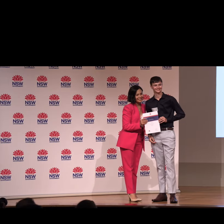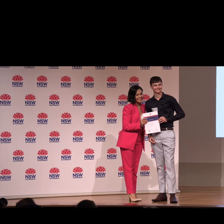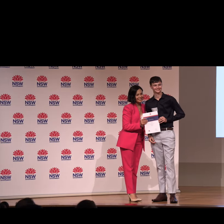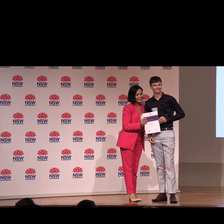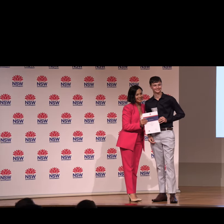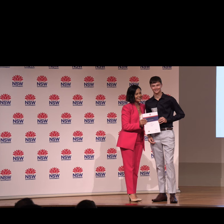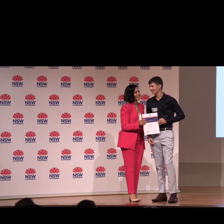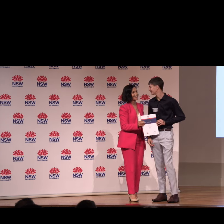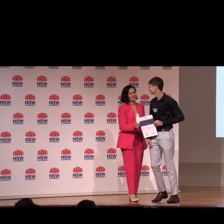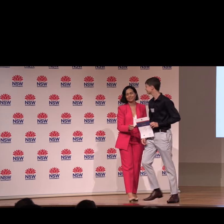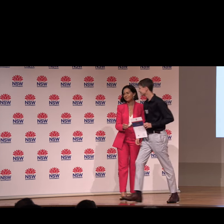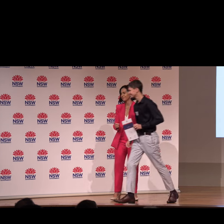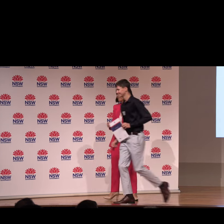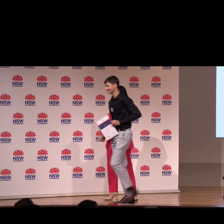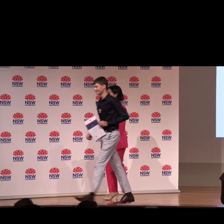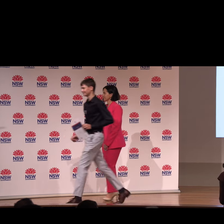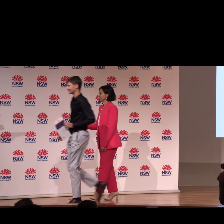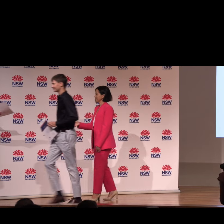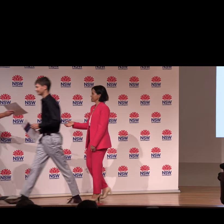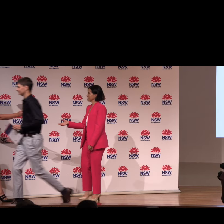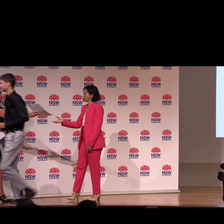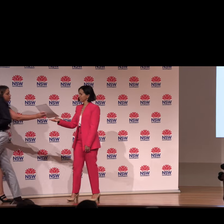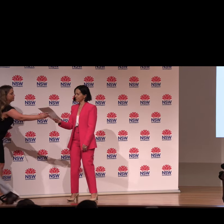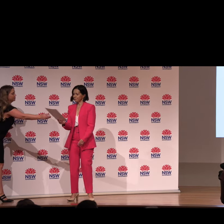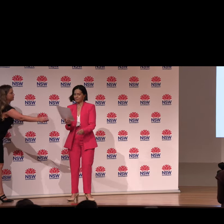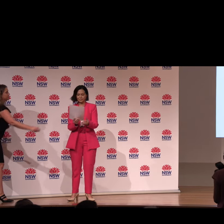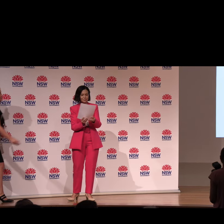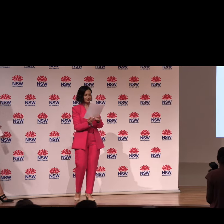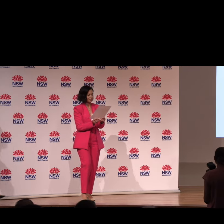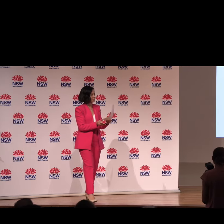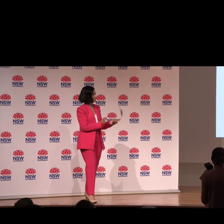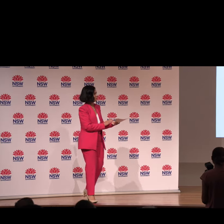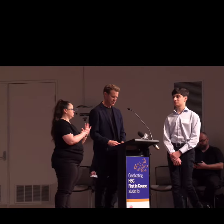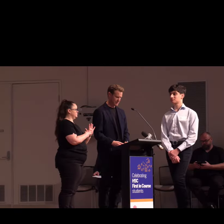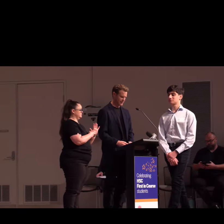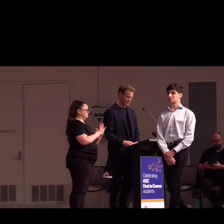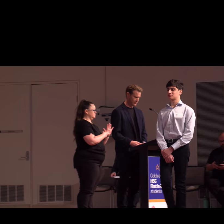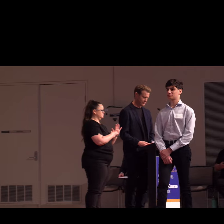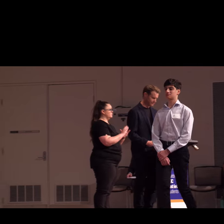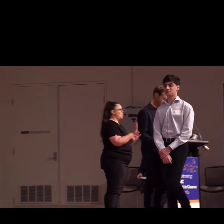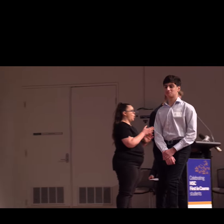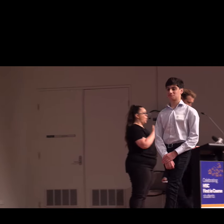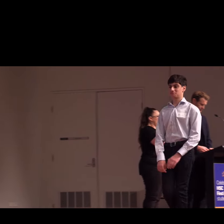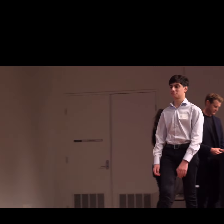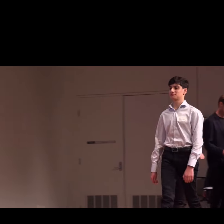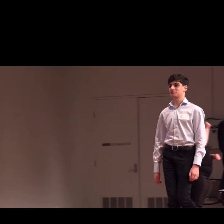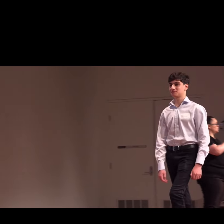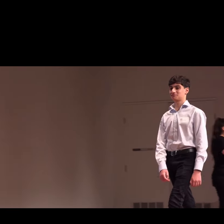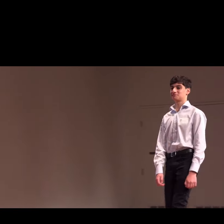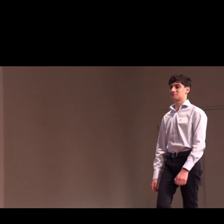Information and Digital Technology Examination, Adam Shun, All Saints College, Liverpool.